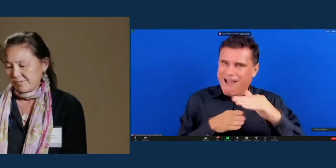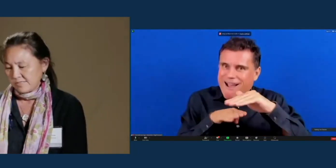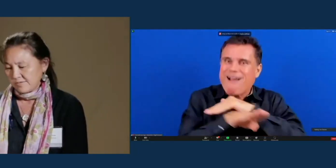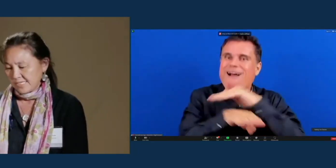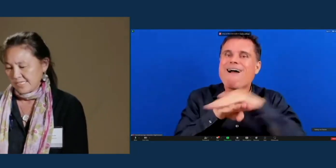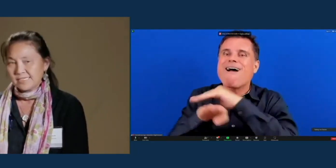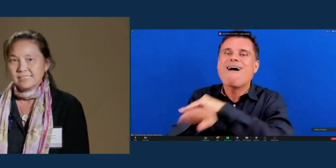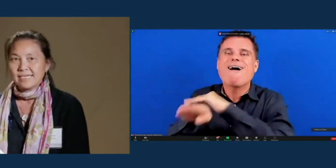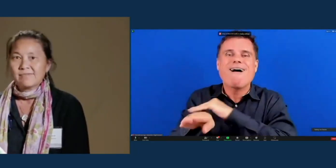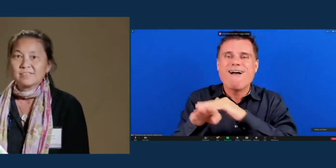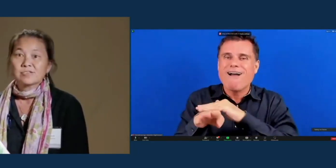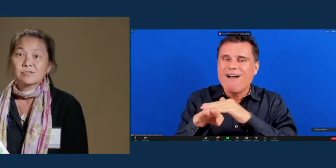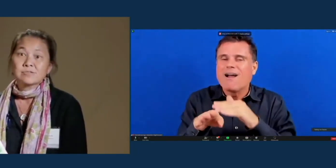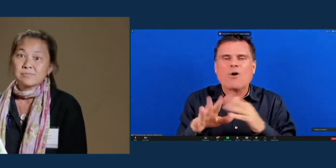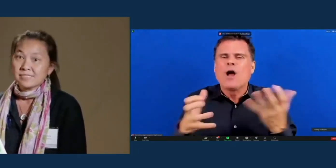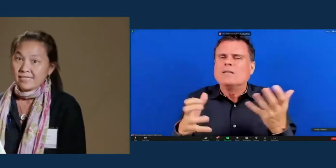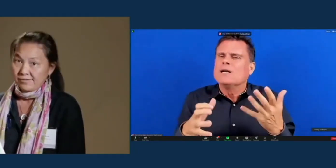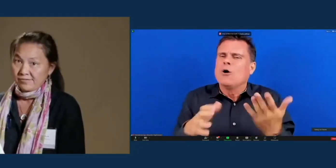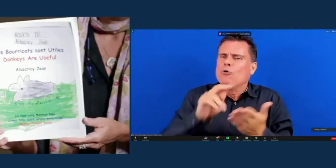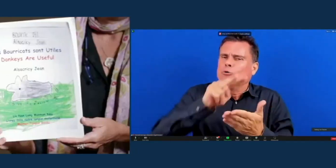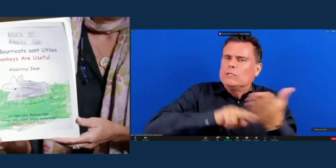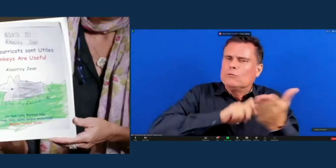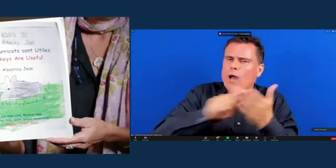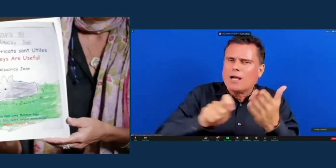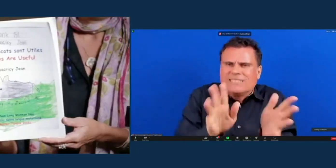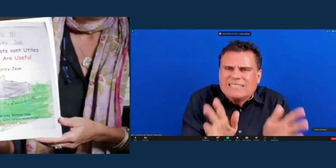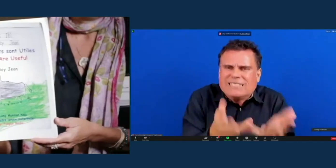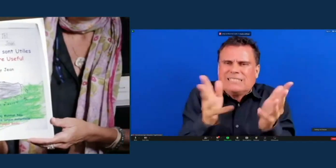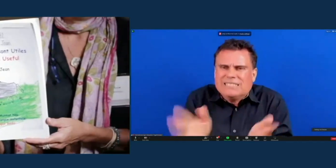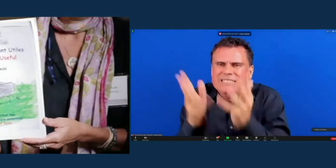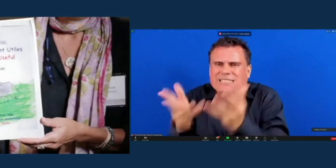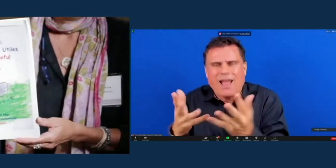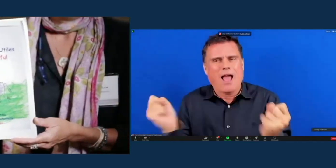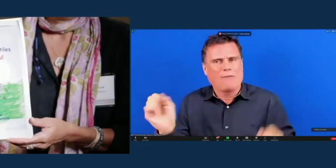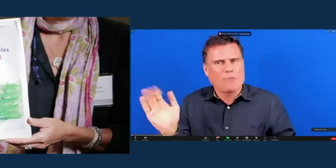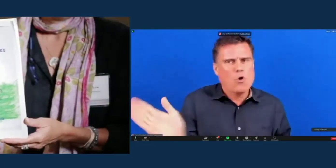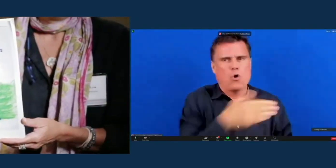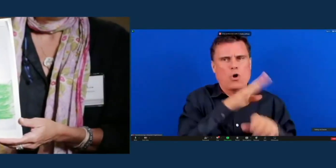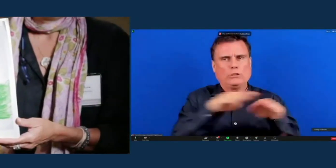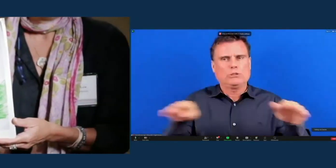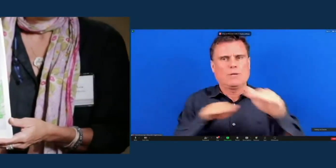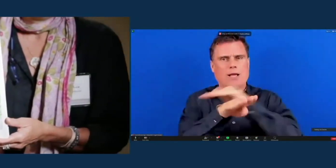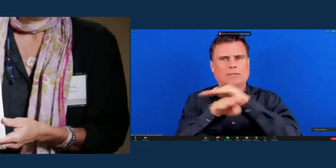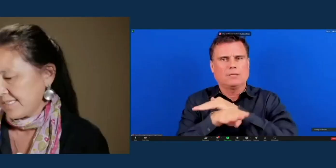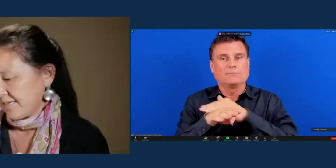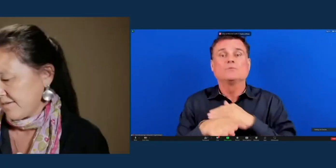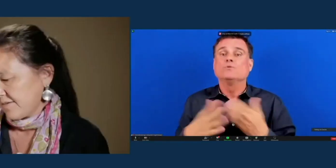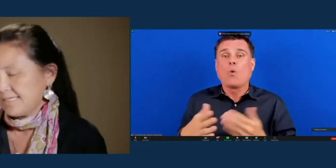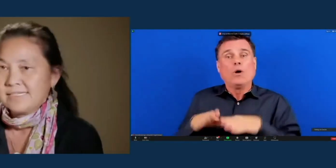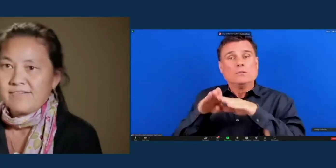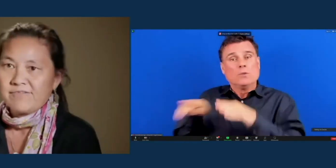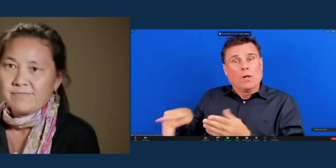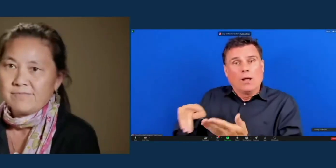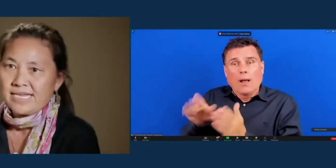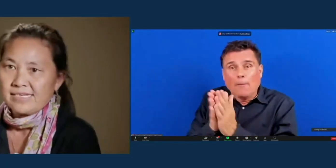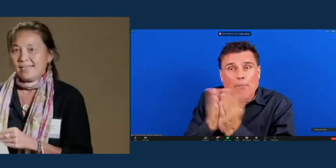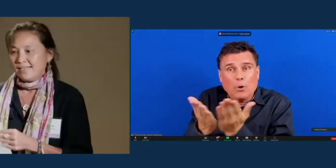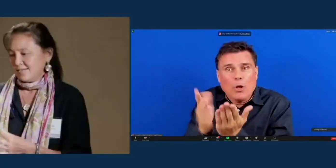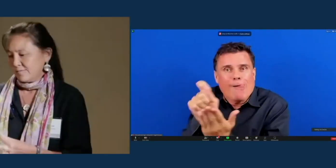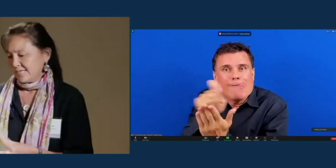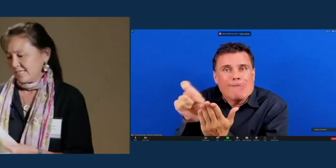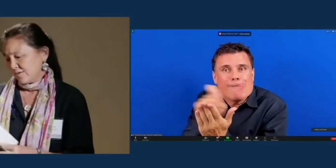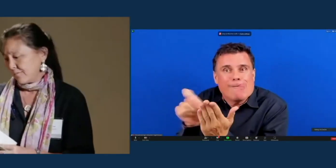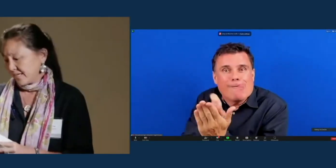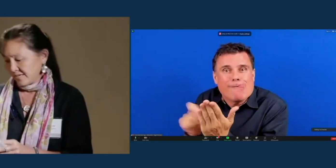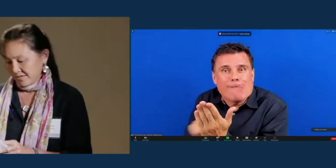way we're doing it is having children themselves write books and read books that other kids have made.